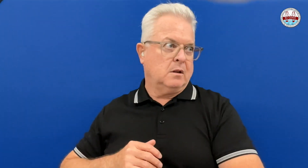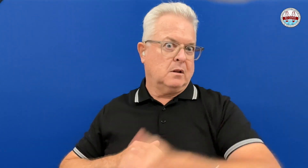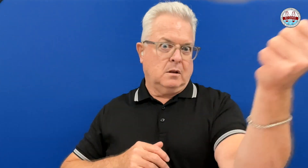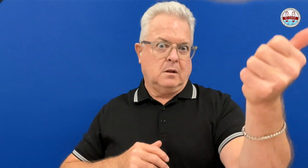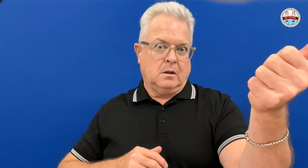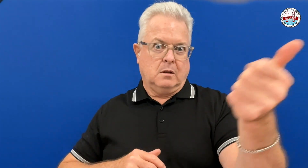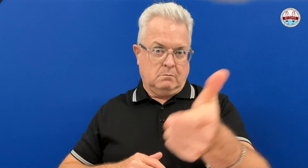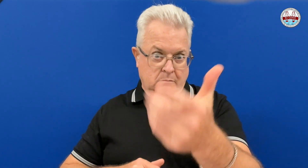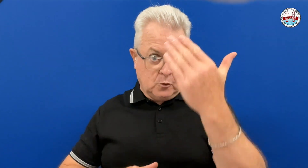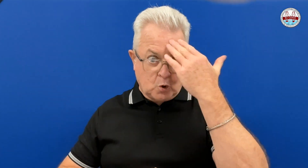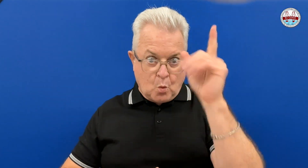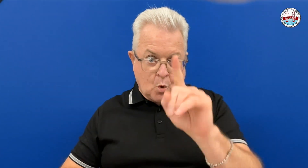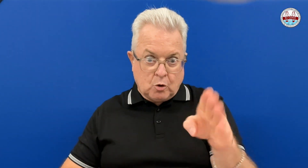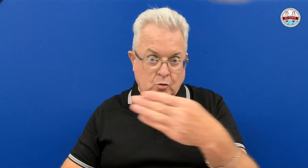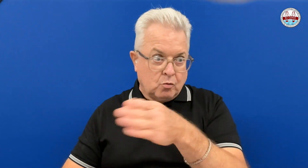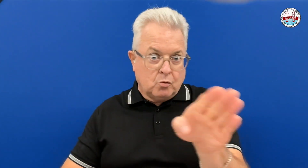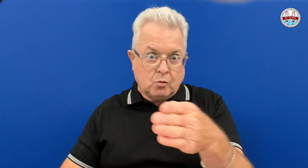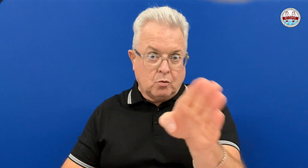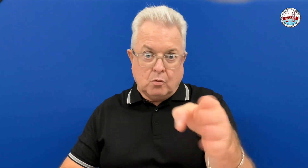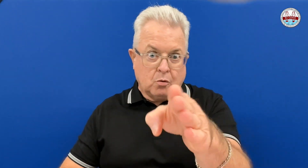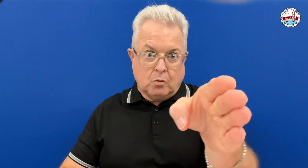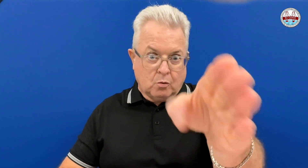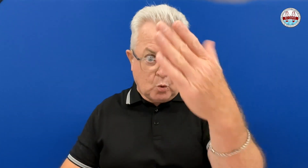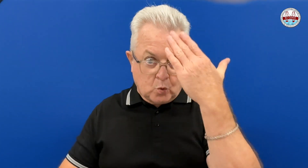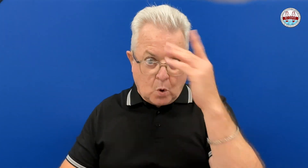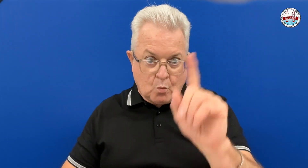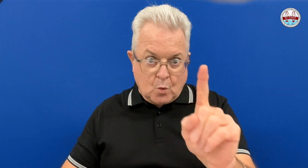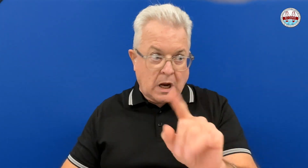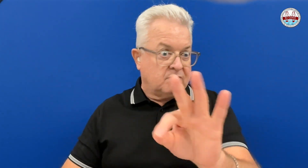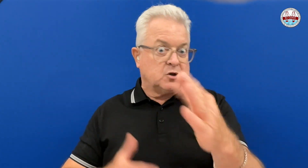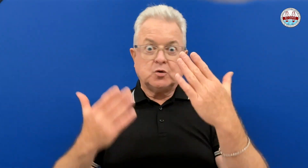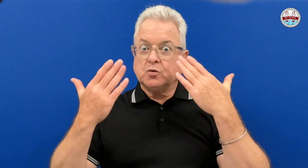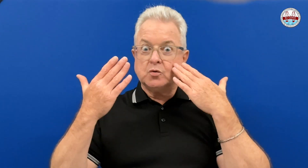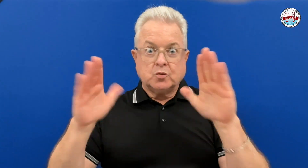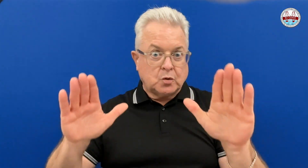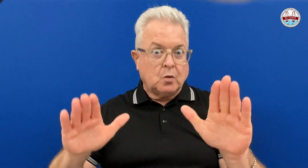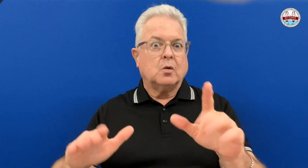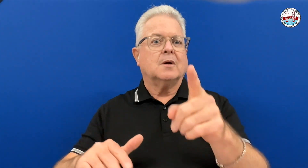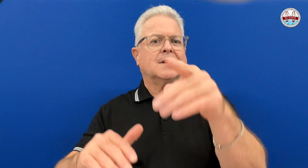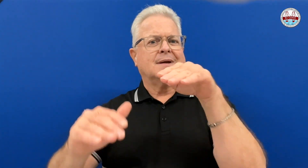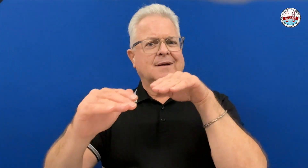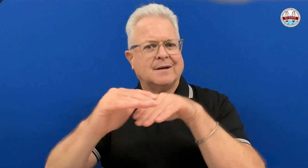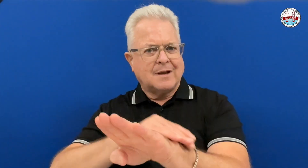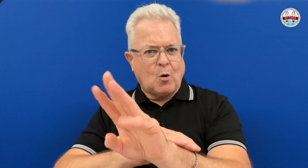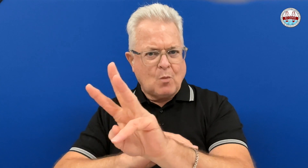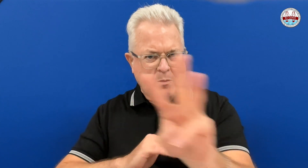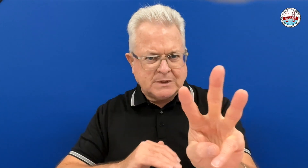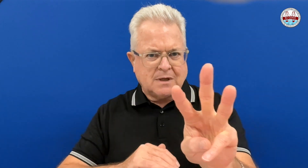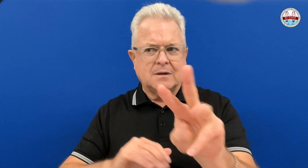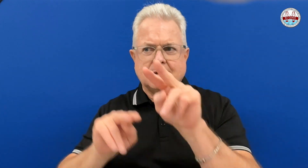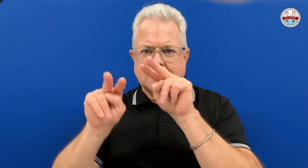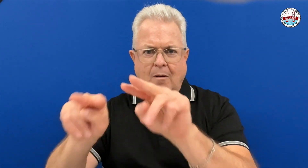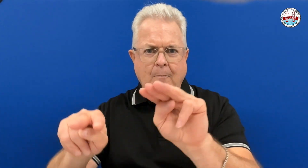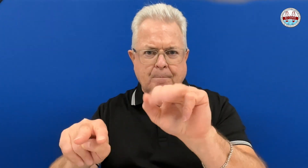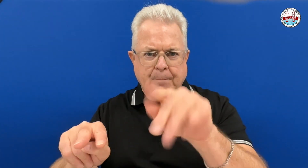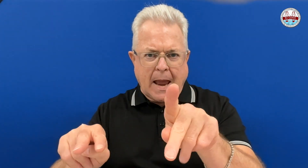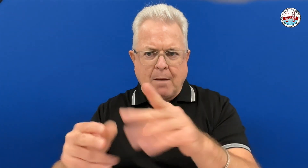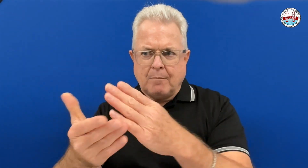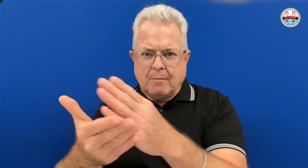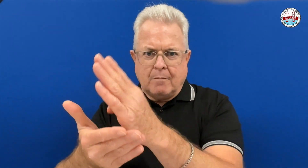You want to have an evacuation route or know where your shelter is, the nearest shelter. Maybe you'll shelter in place,